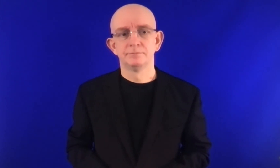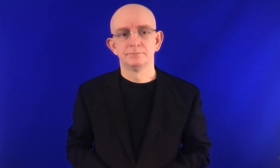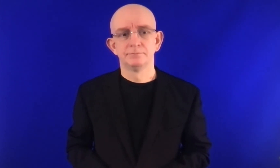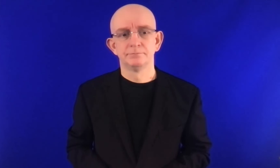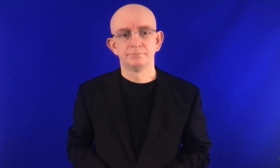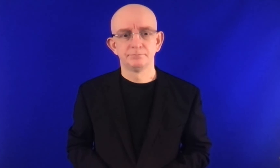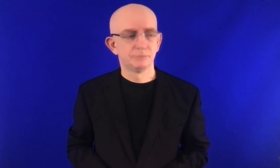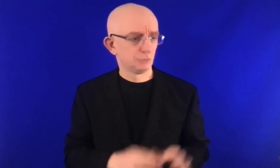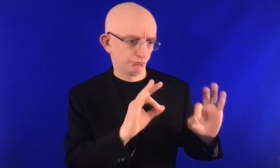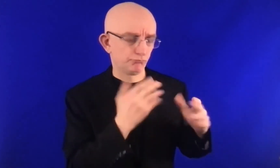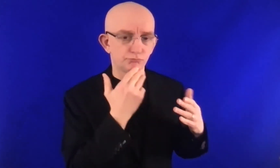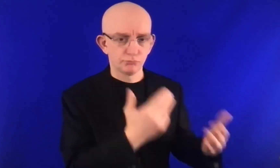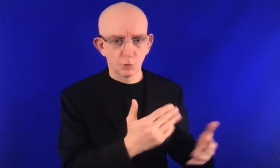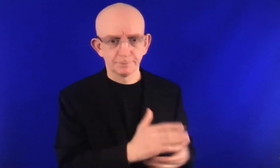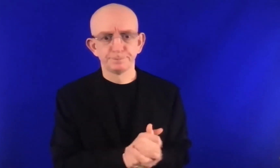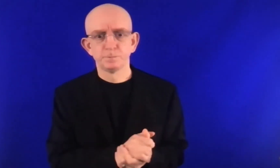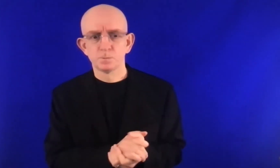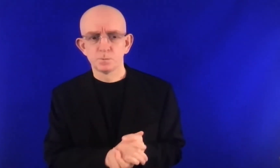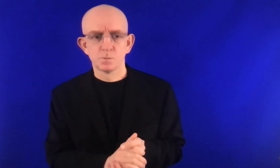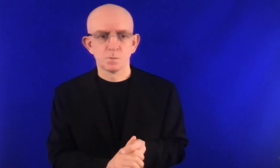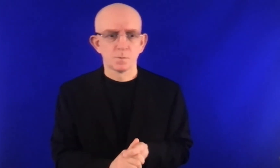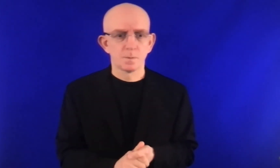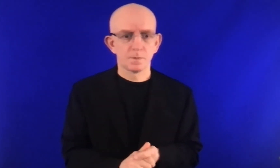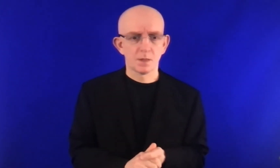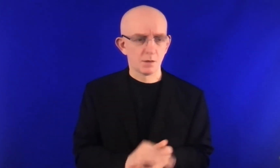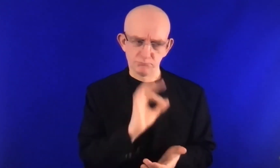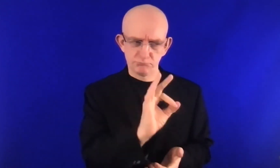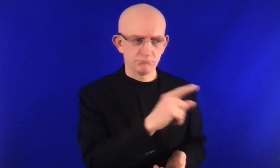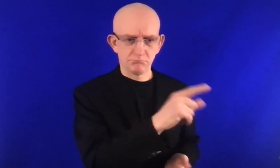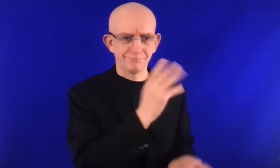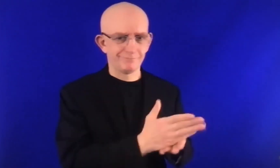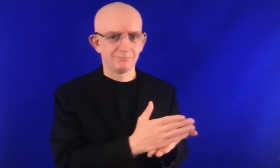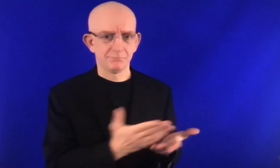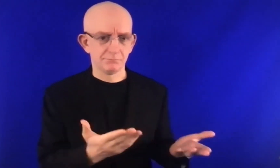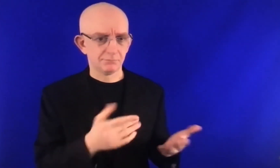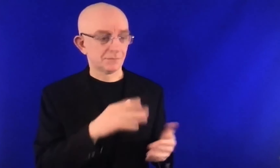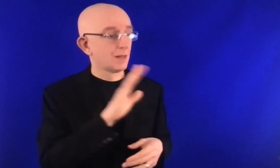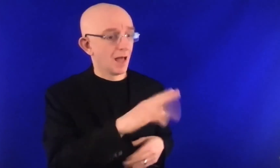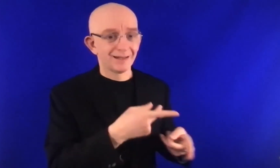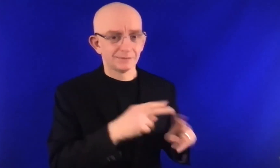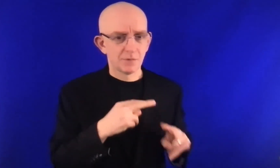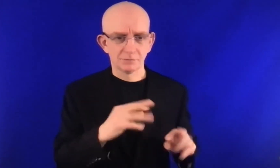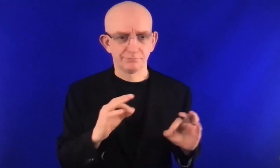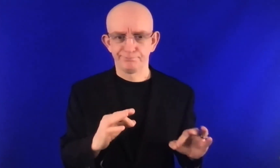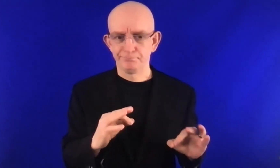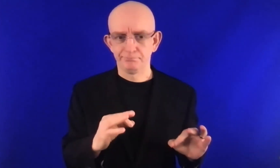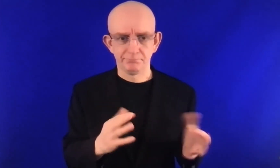It's incredible what you've just said. Your response has been incredible. As you've just said,